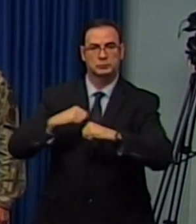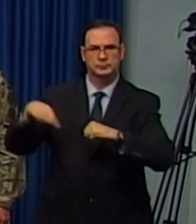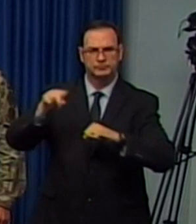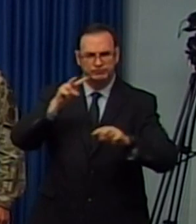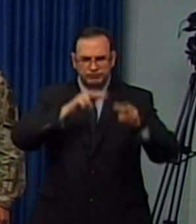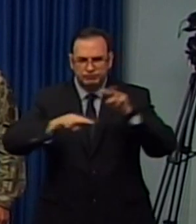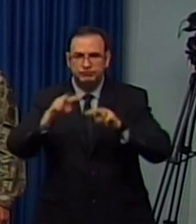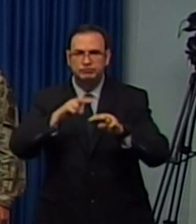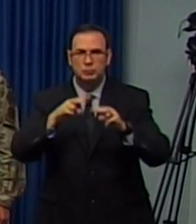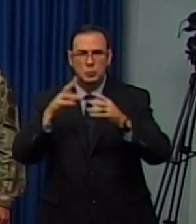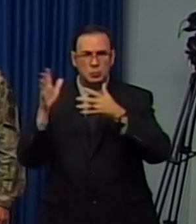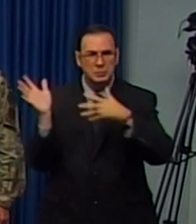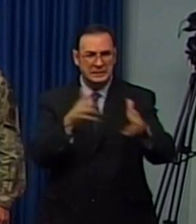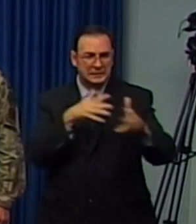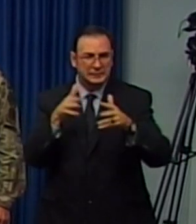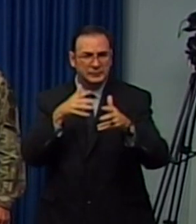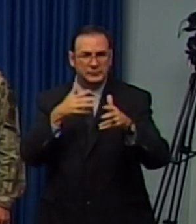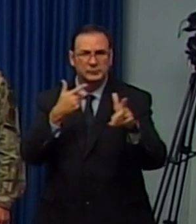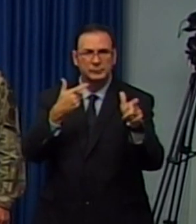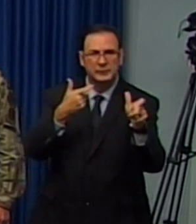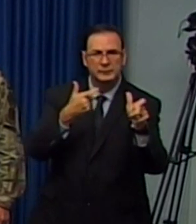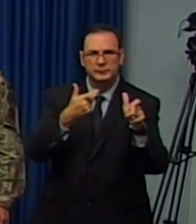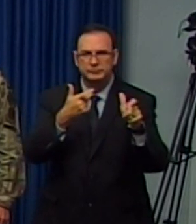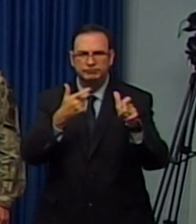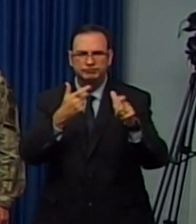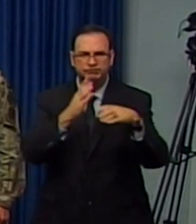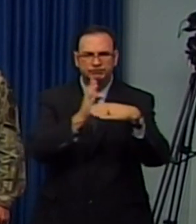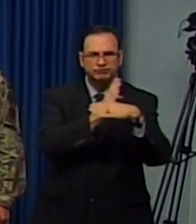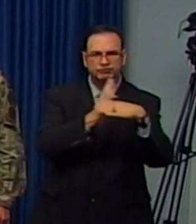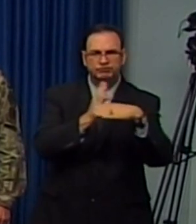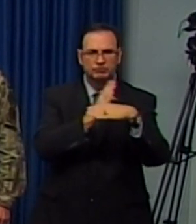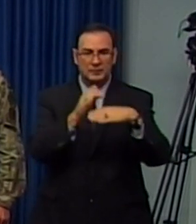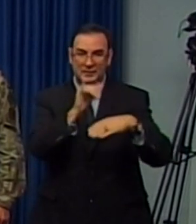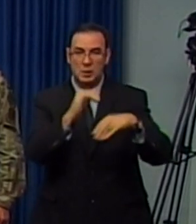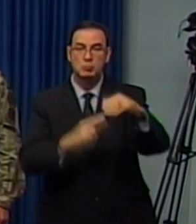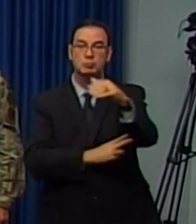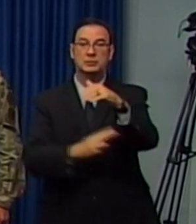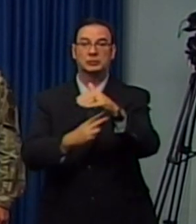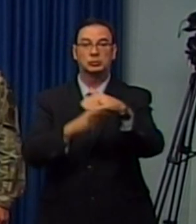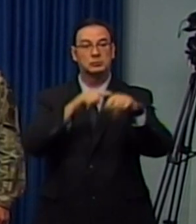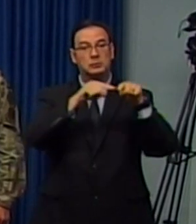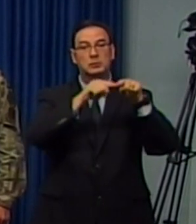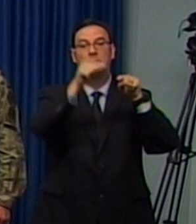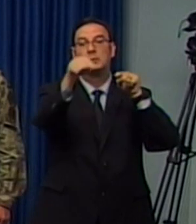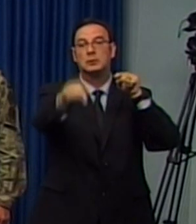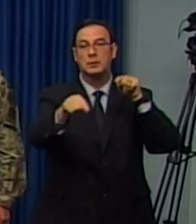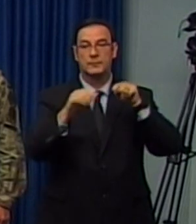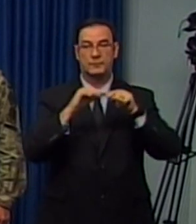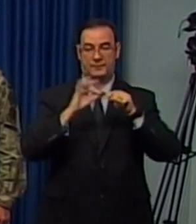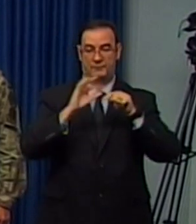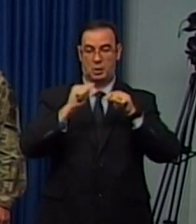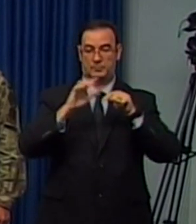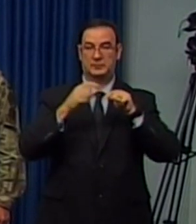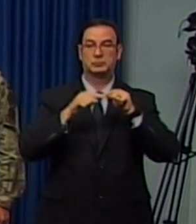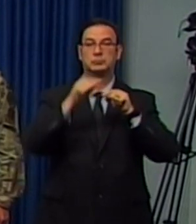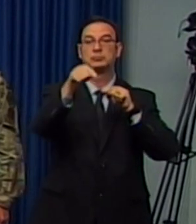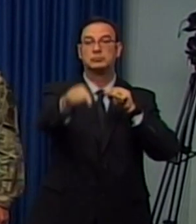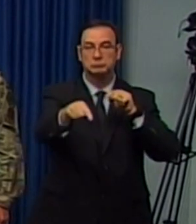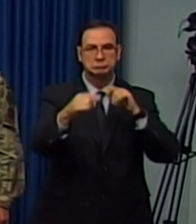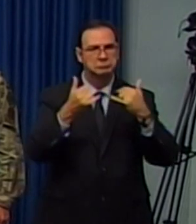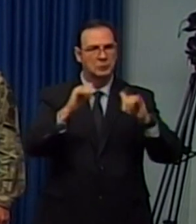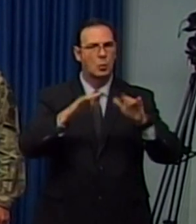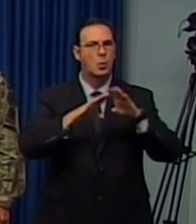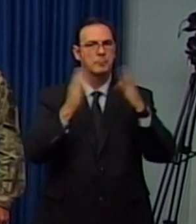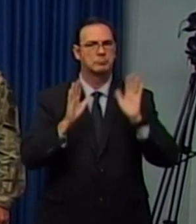will remain open for marine and vehicle traffic as long as they can safely be open. And obviously that situation is going to continue to